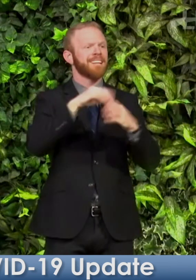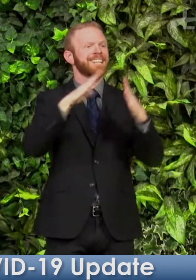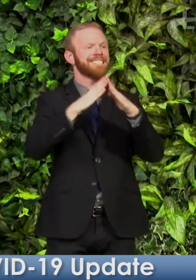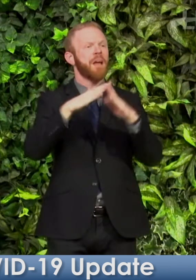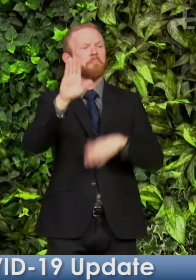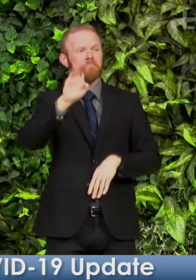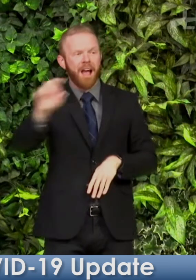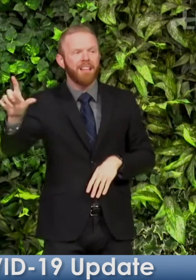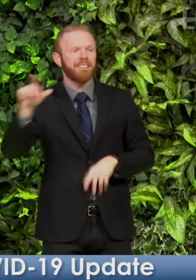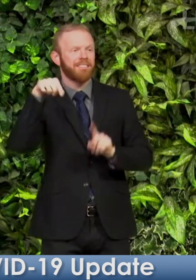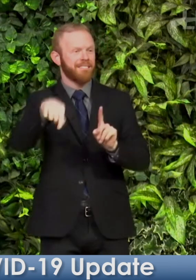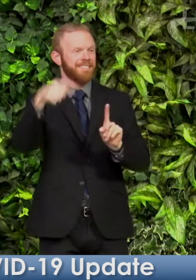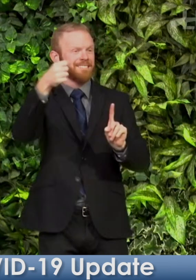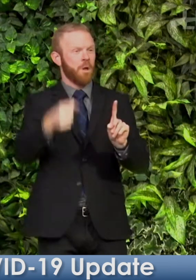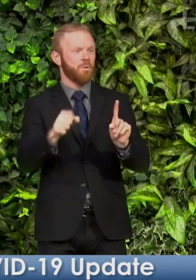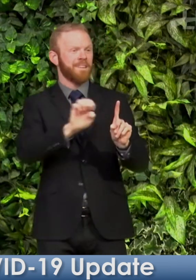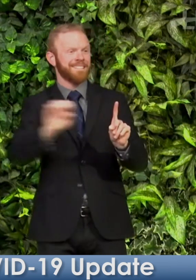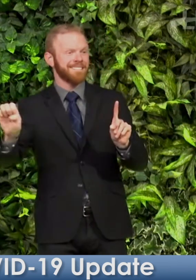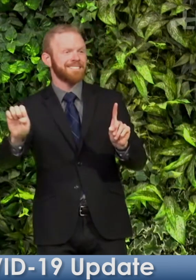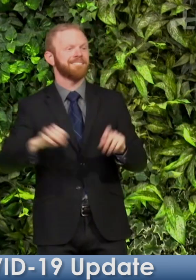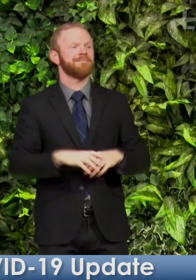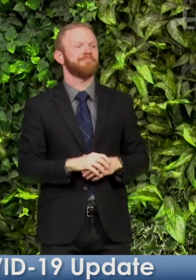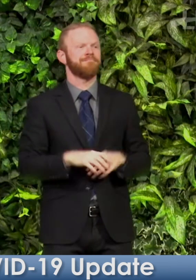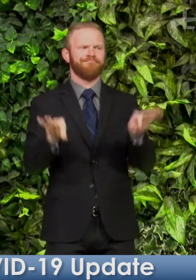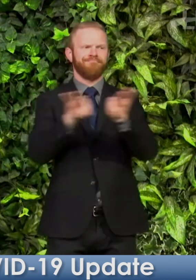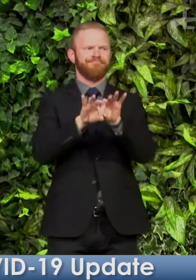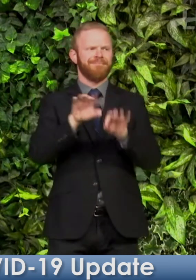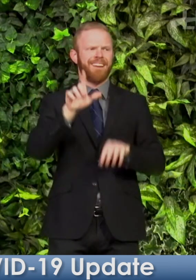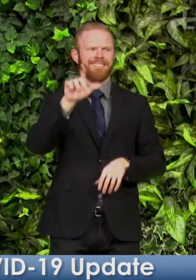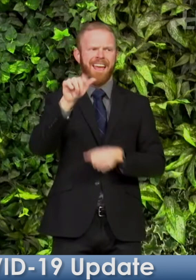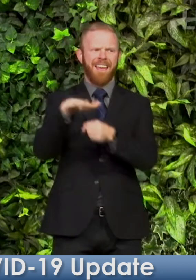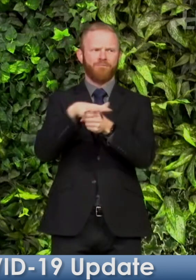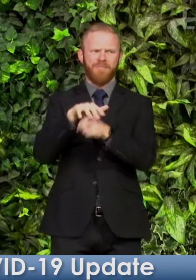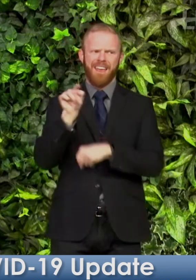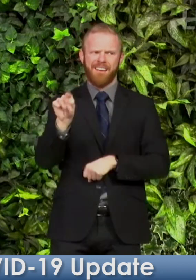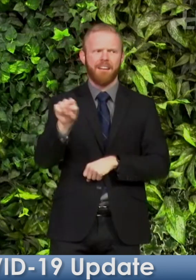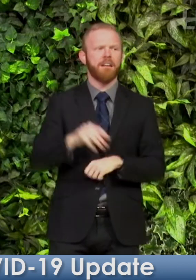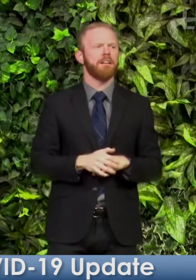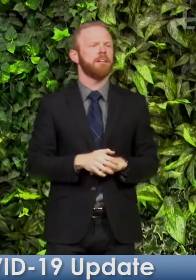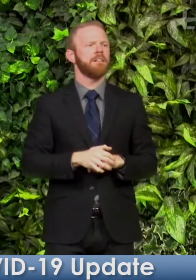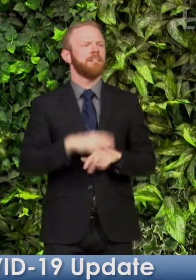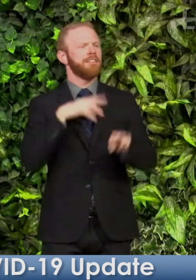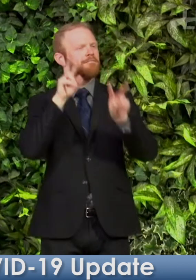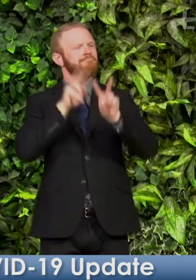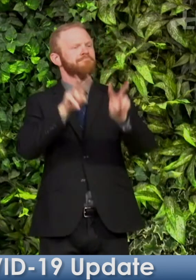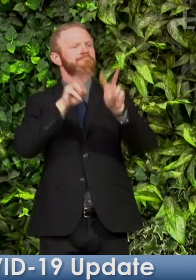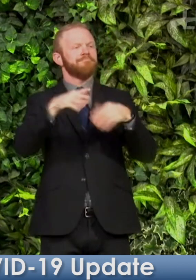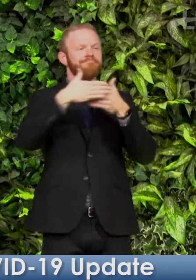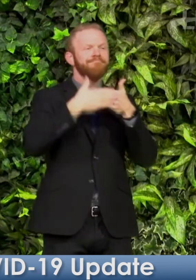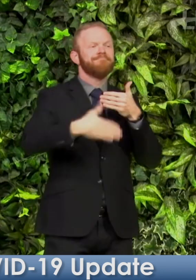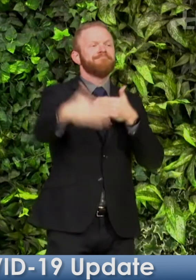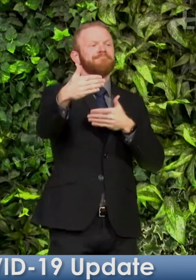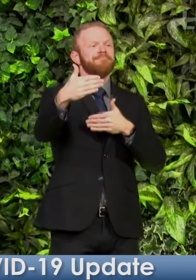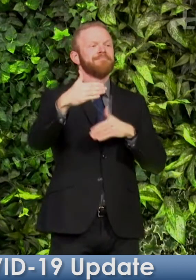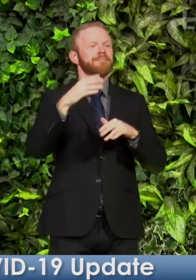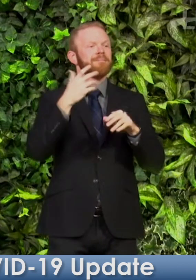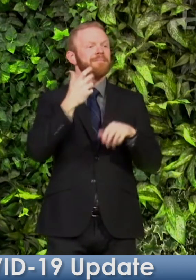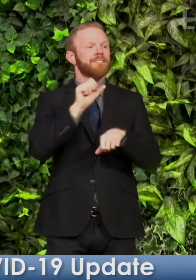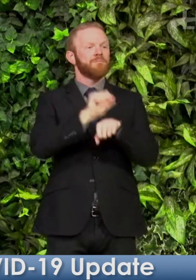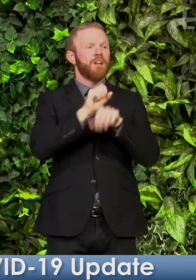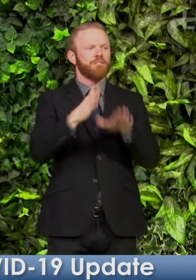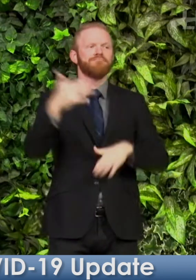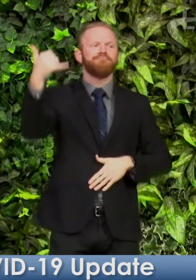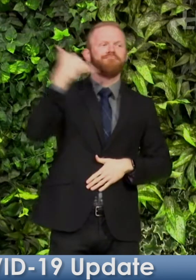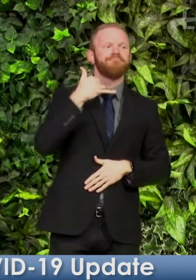very important for LA County. I look forward to seeing the rest of these efforts, and then just call me up and let me know what I need to do to be able